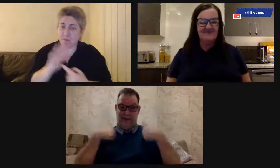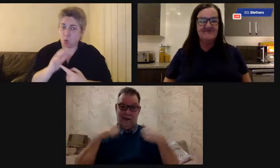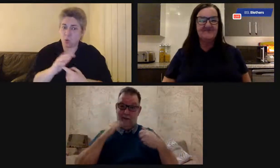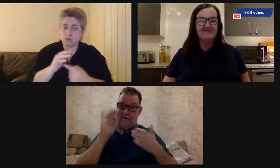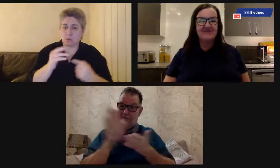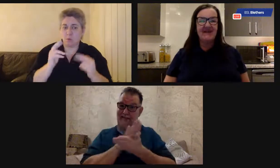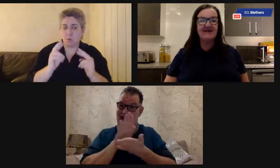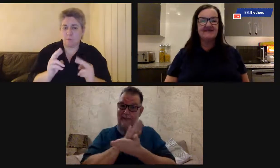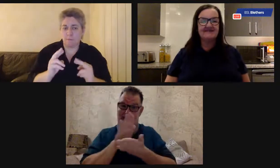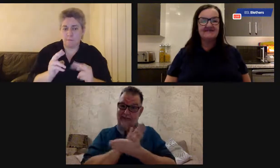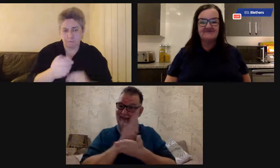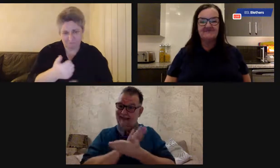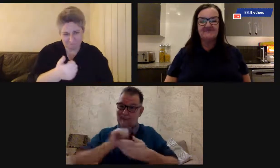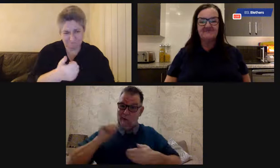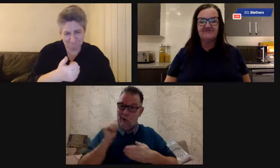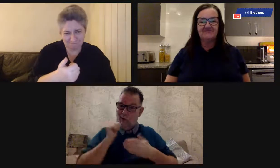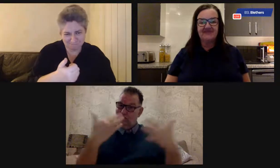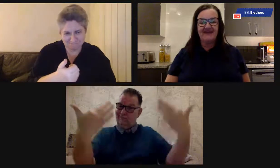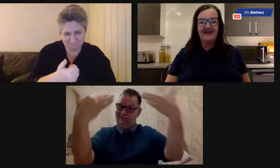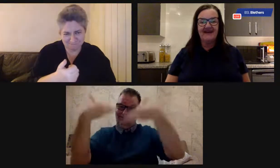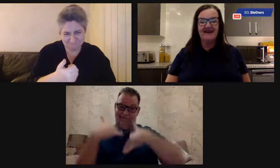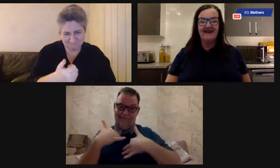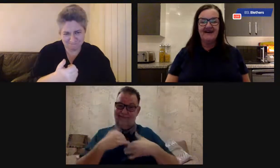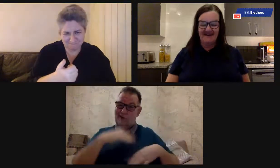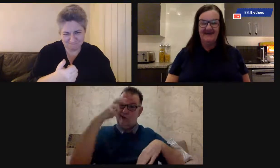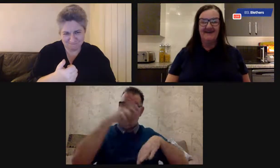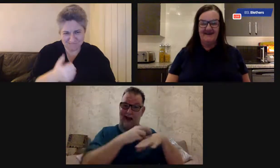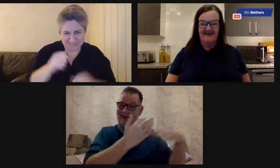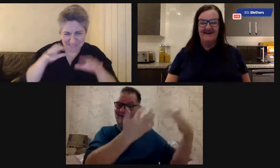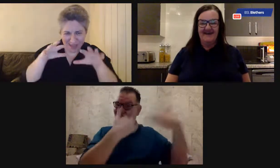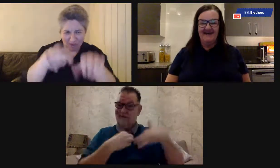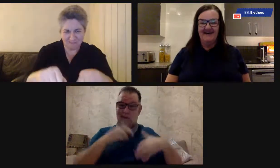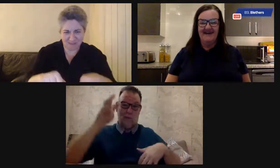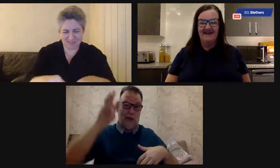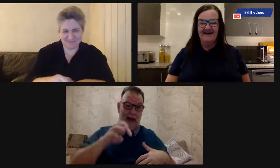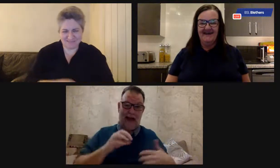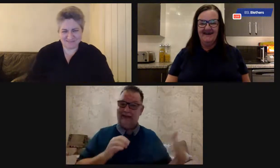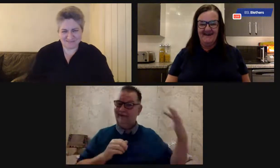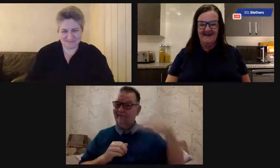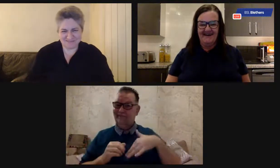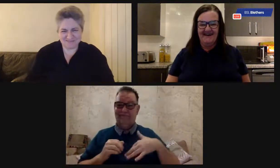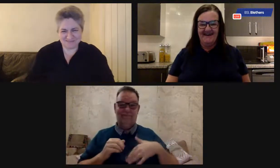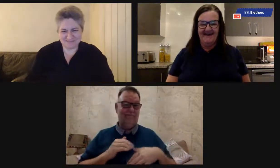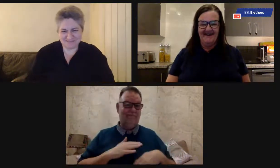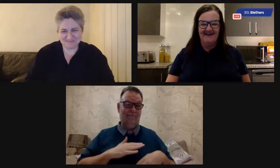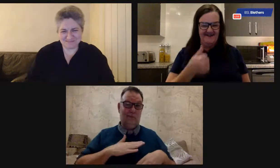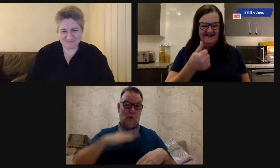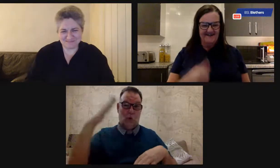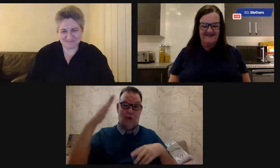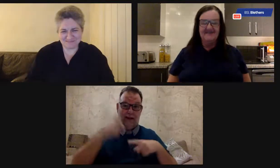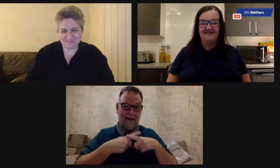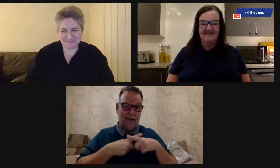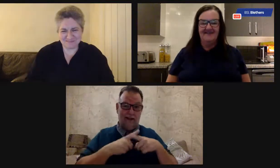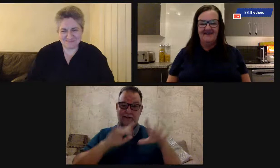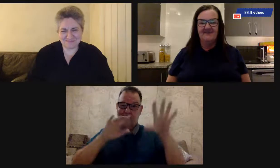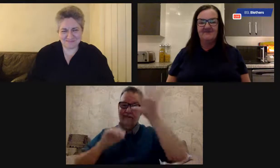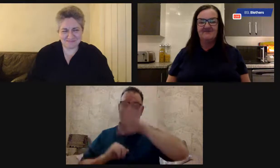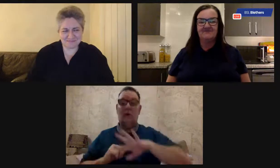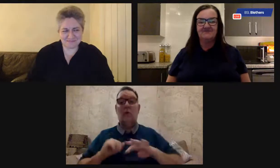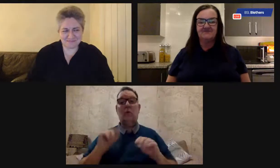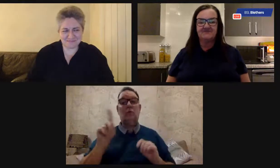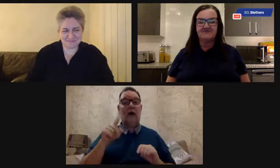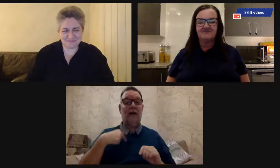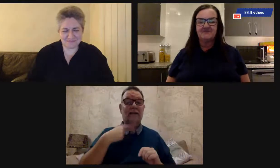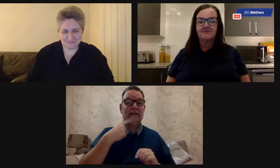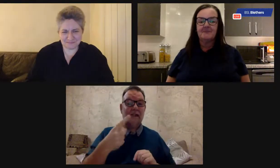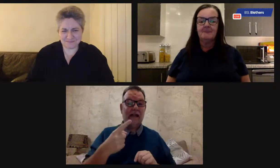and she'll wake up to text messages, loads of them asking all these questions. Oh, honestly, Northern Irish